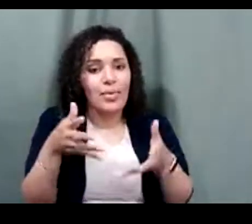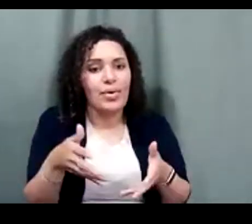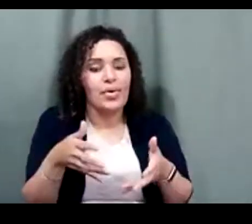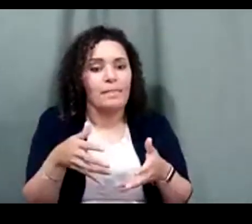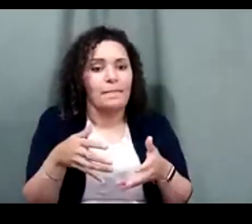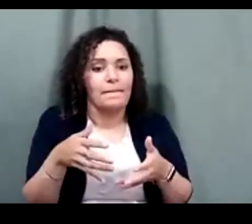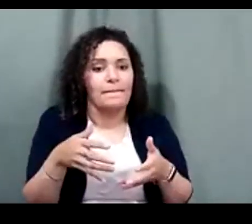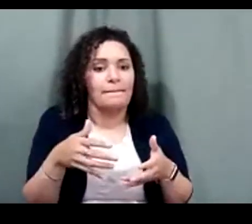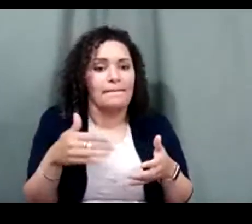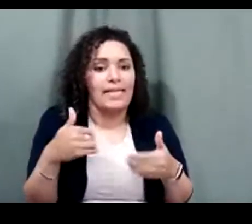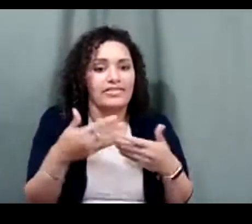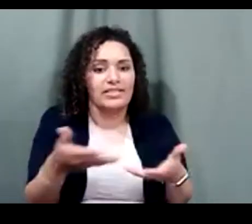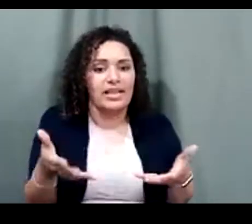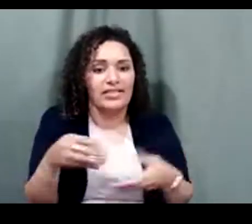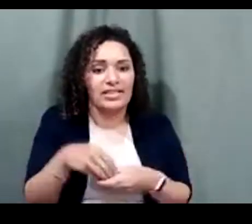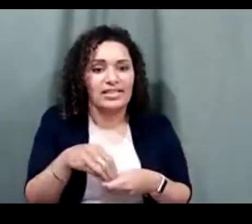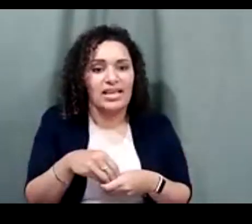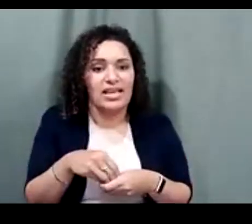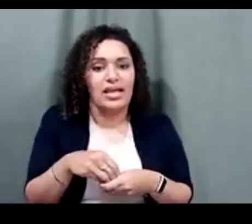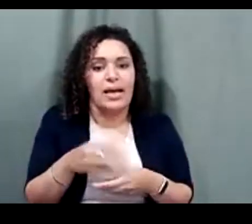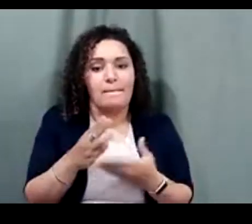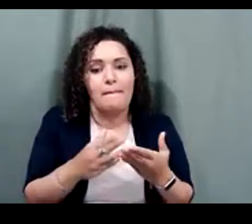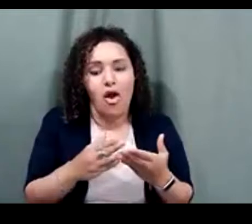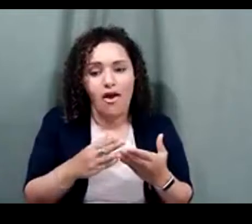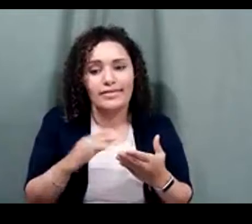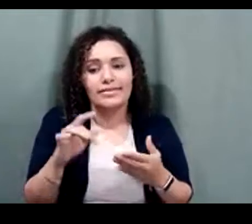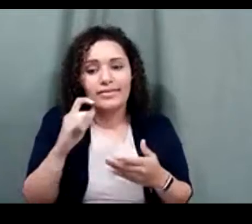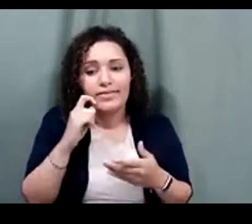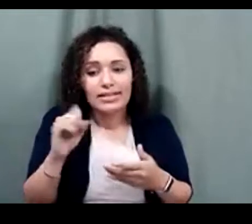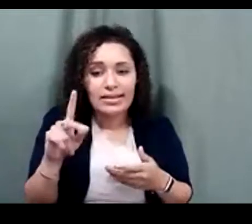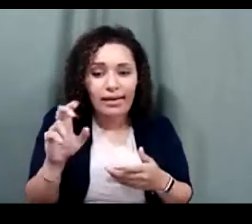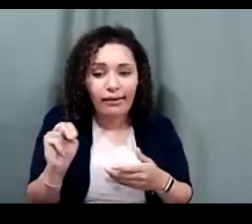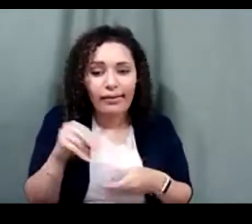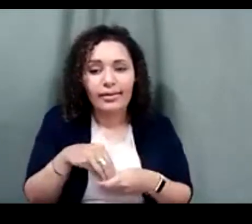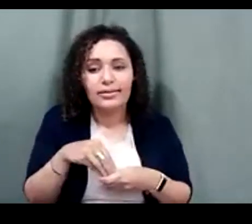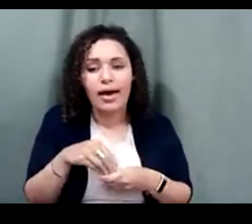it's got a bunch of stuff and little pieces of skin and little I